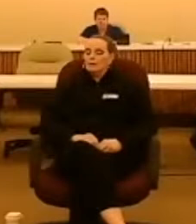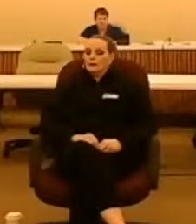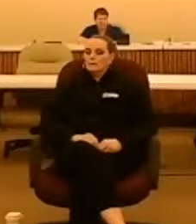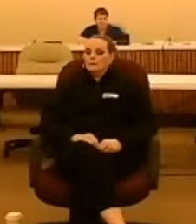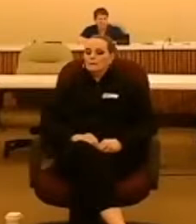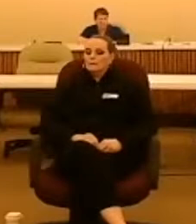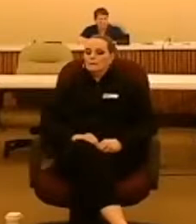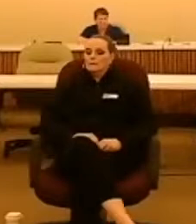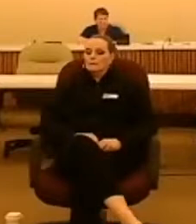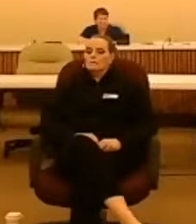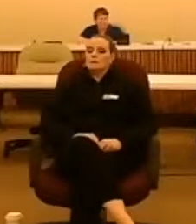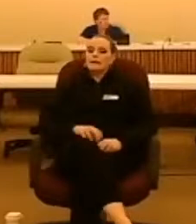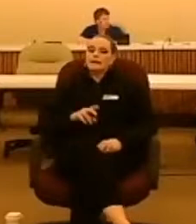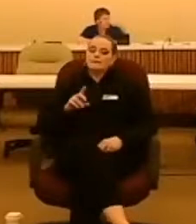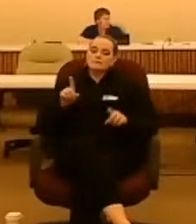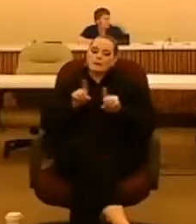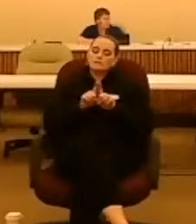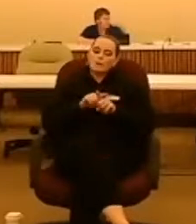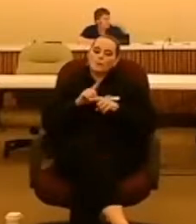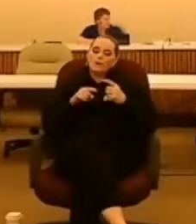we open it up to the public as well.